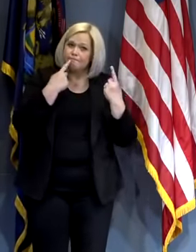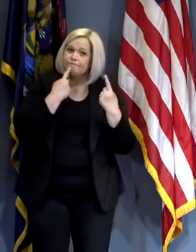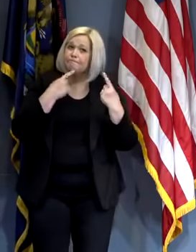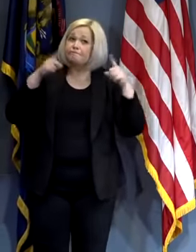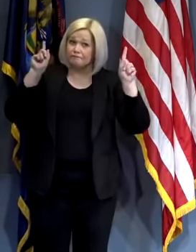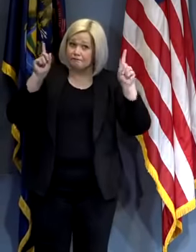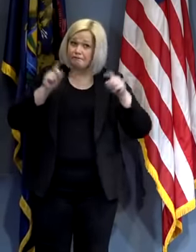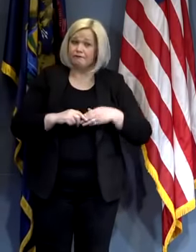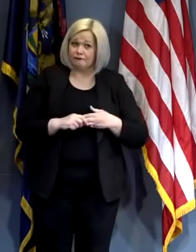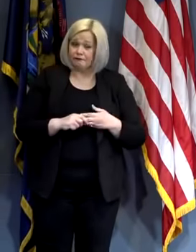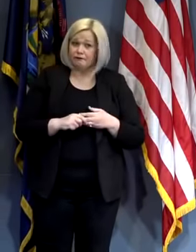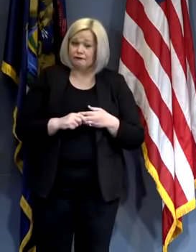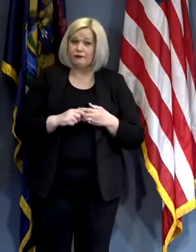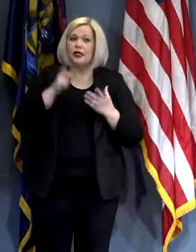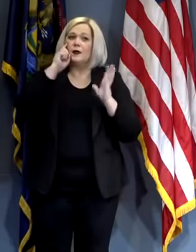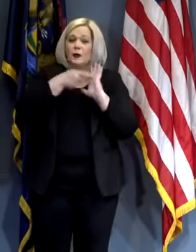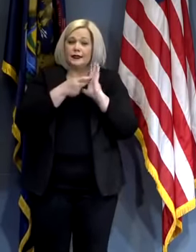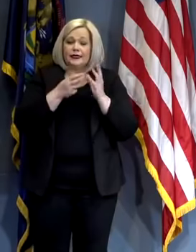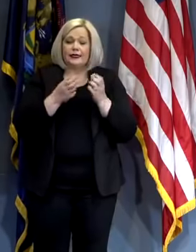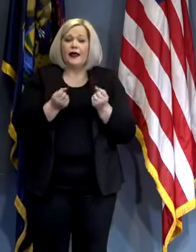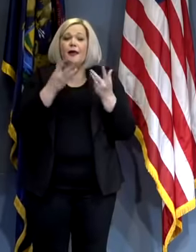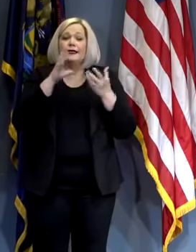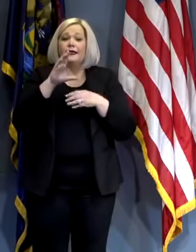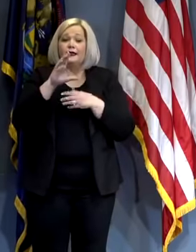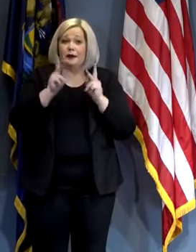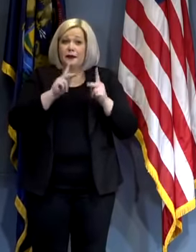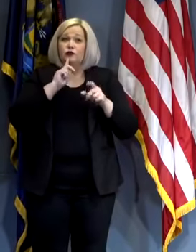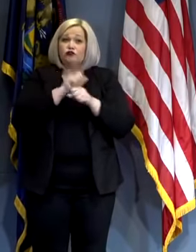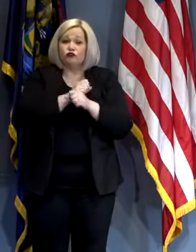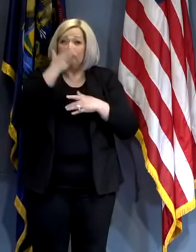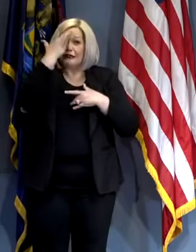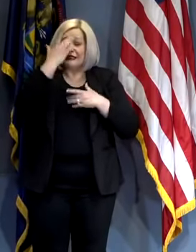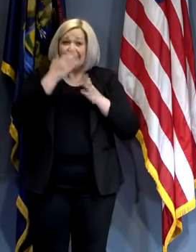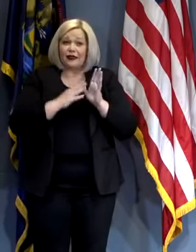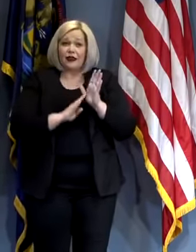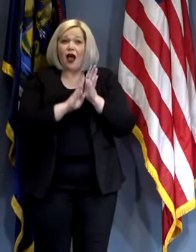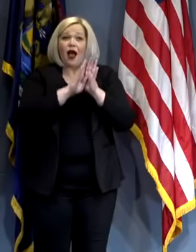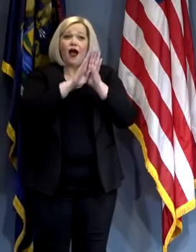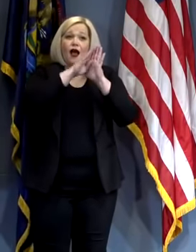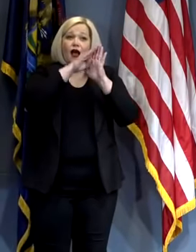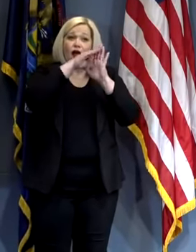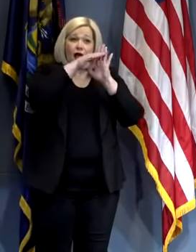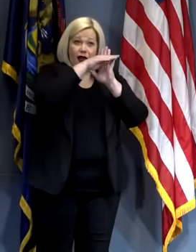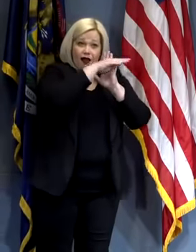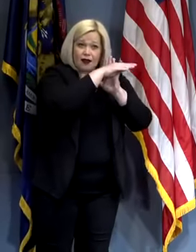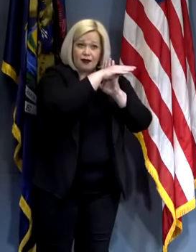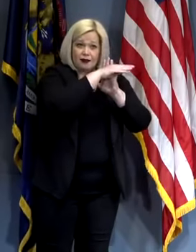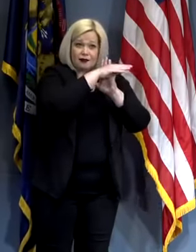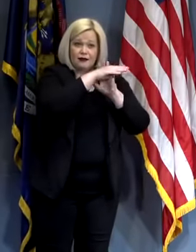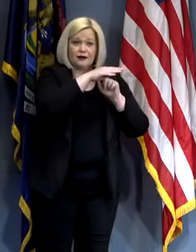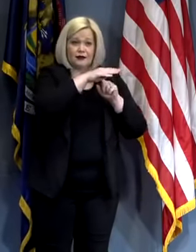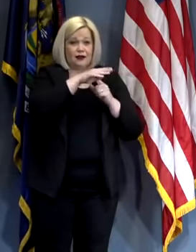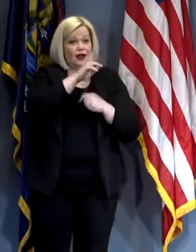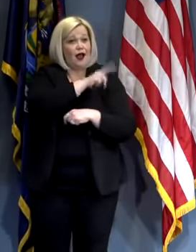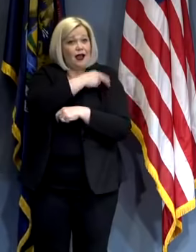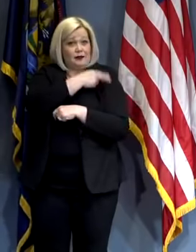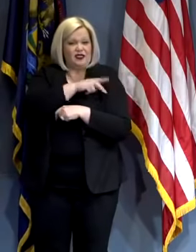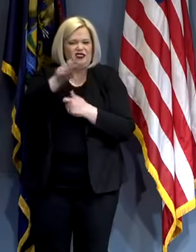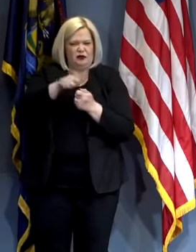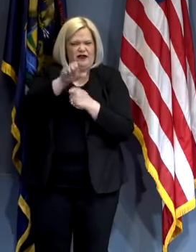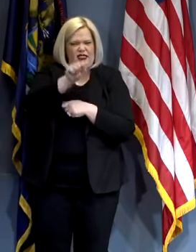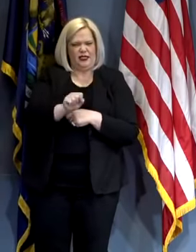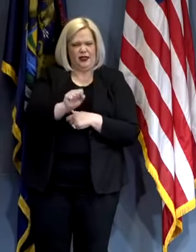working. We're seeing a plateau in cases in most areas of the state. Hospitals, particularly those in the